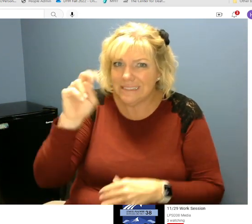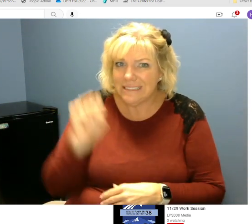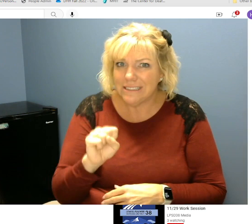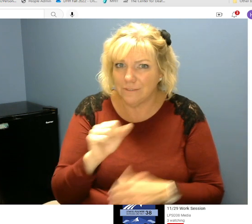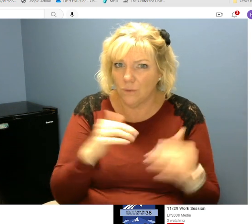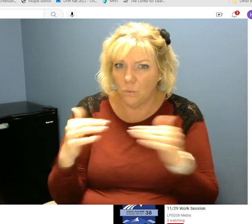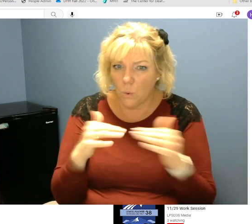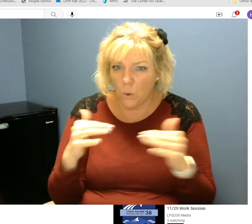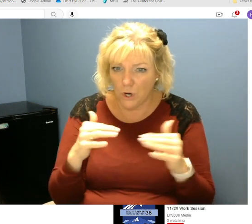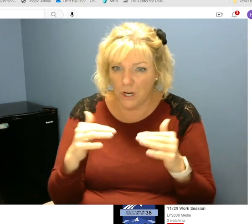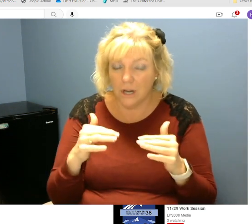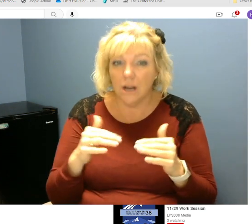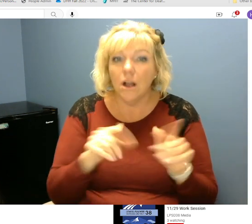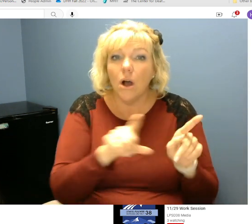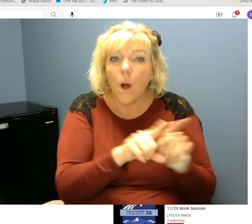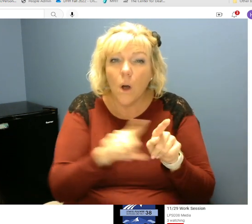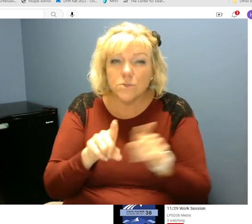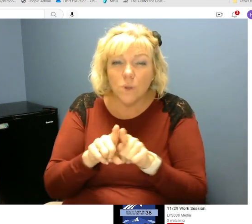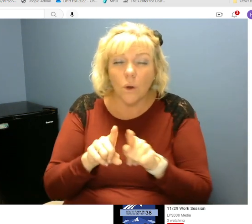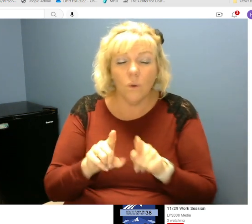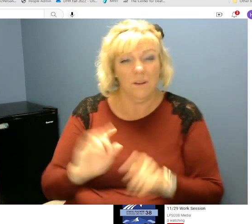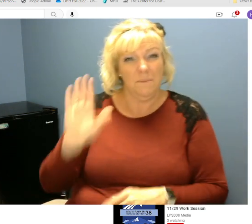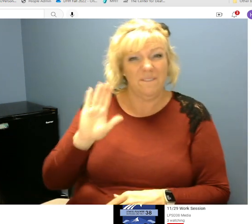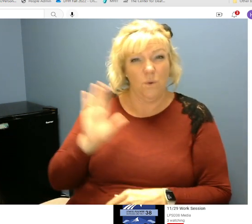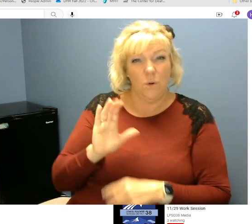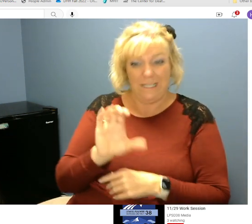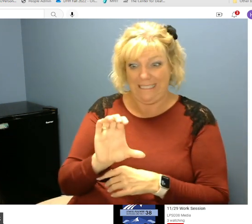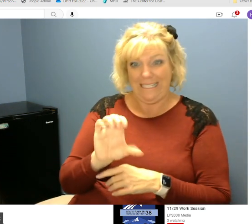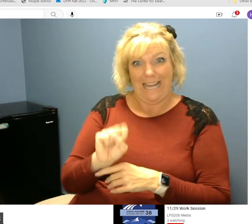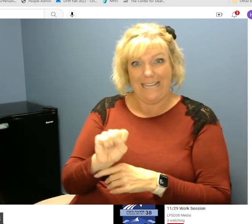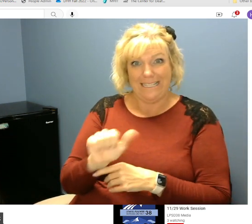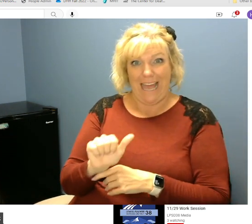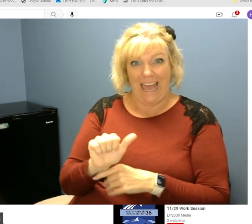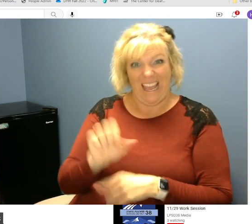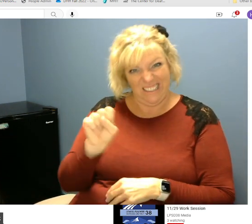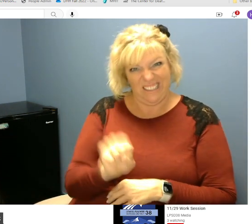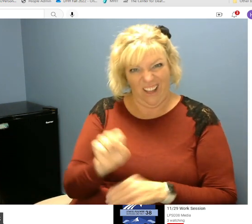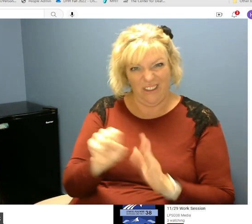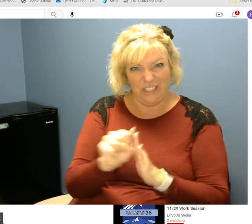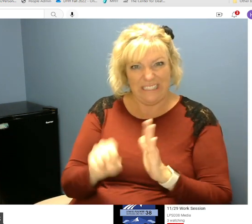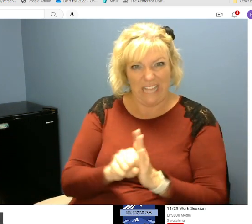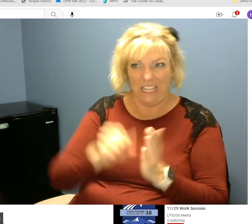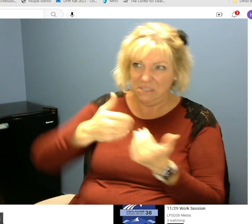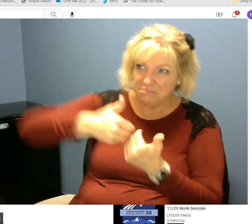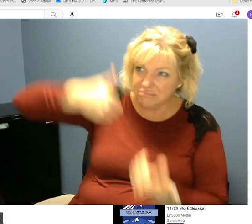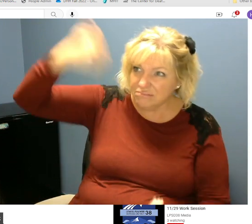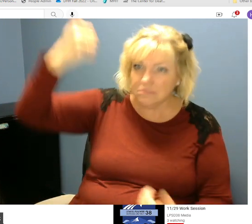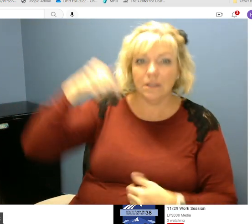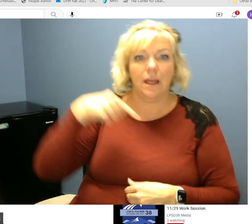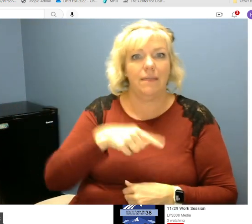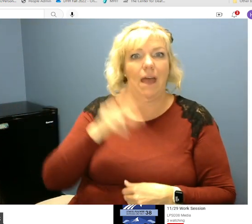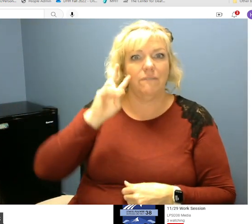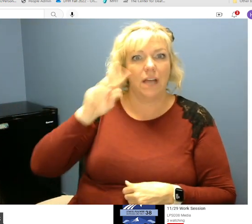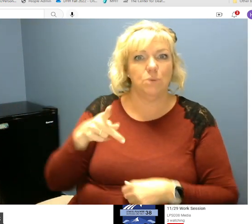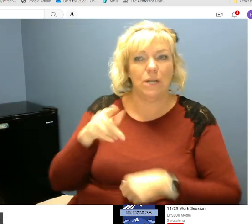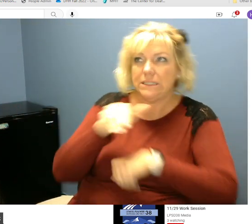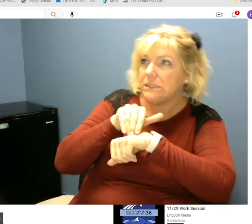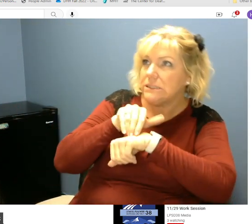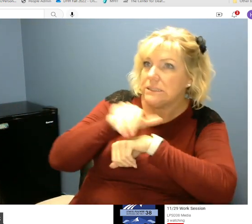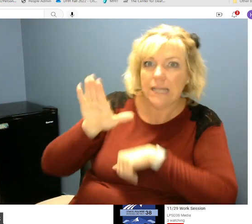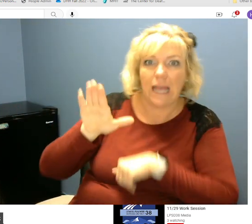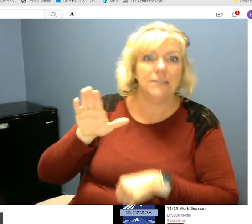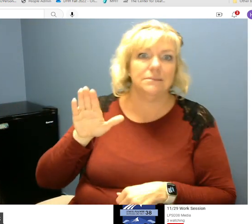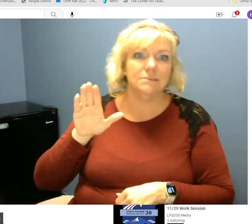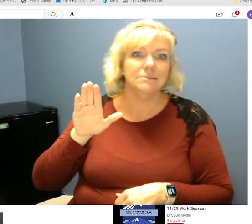courts. But they even send the former vice president of the Confederacy to Congress. And so this sets up this